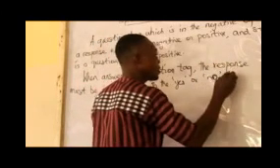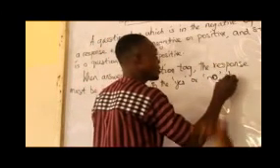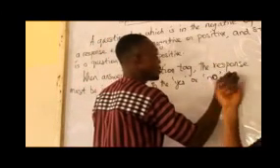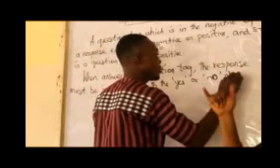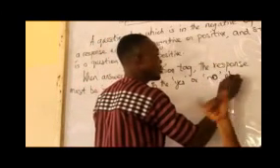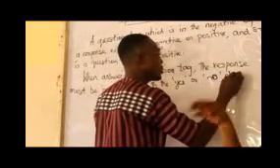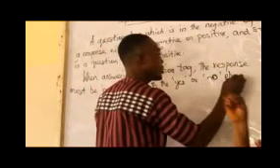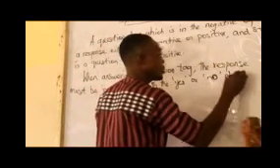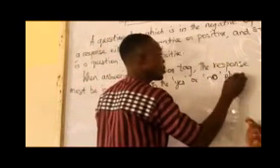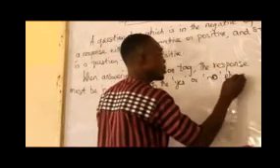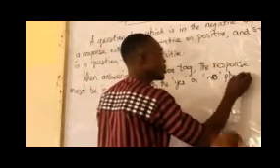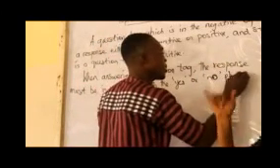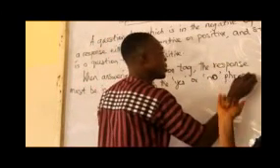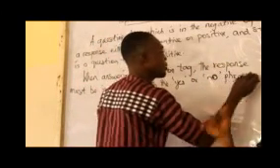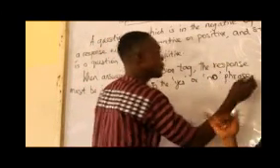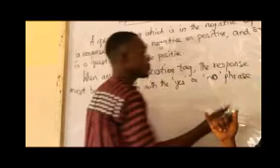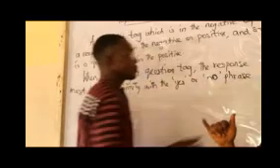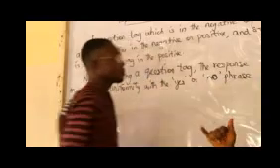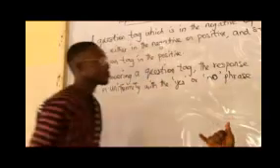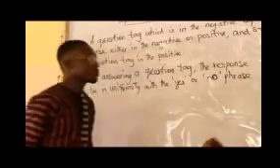phrase.